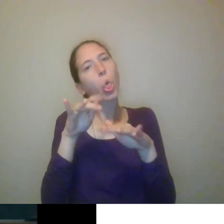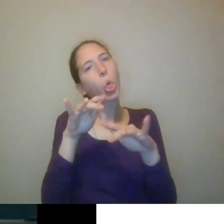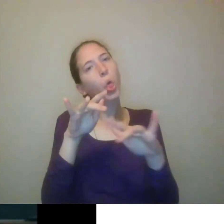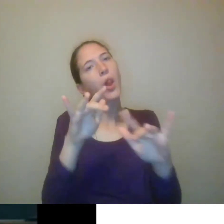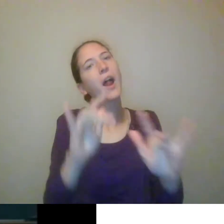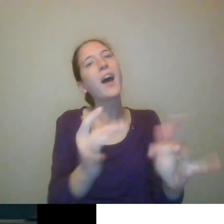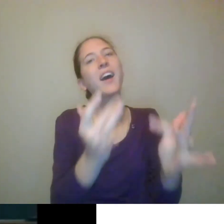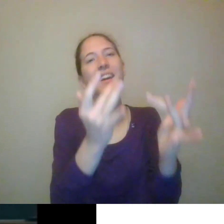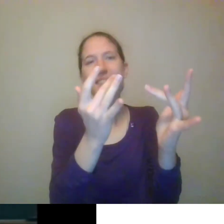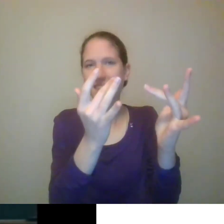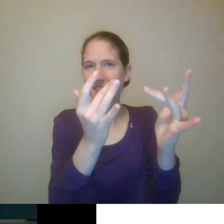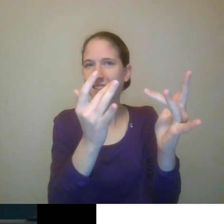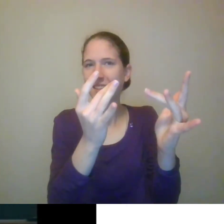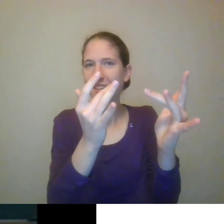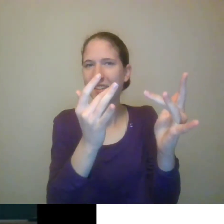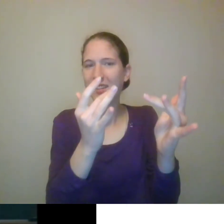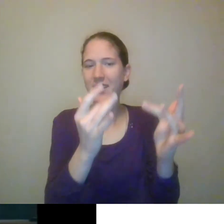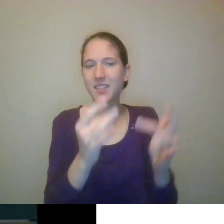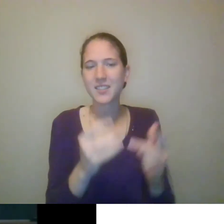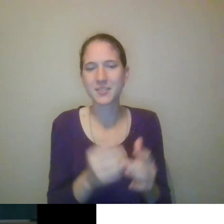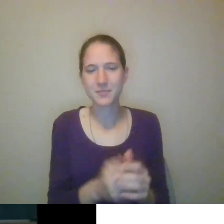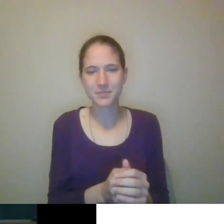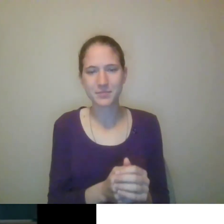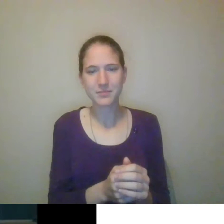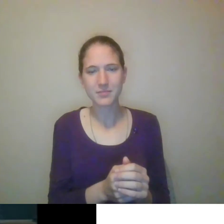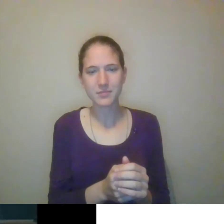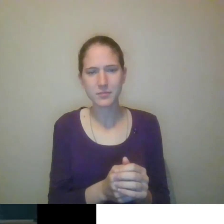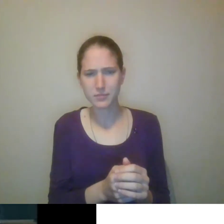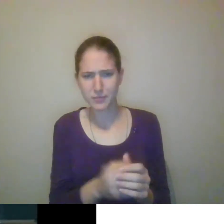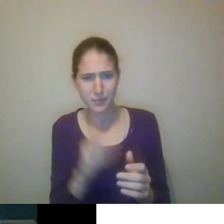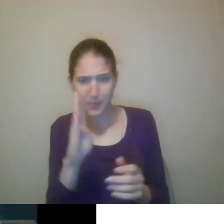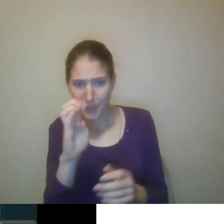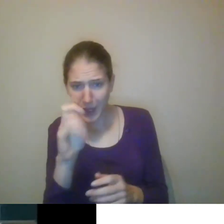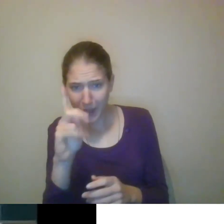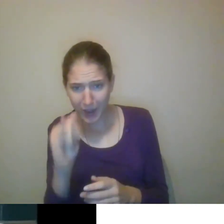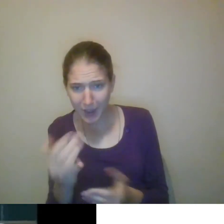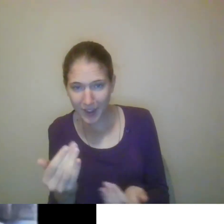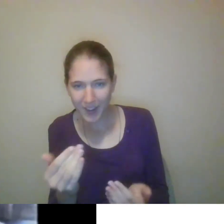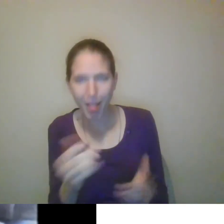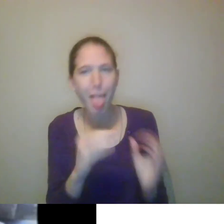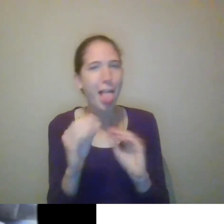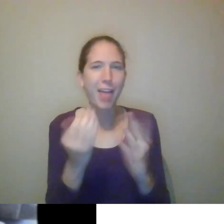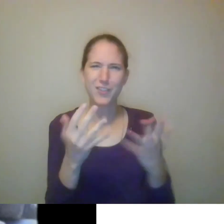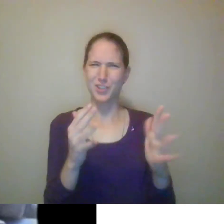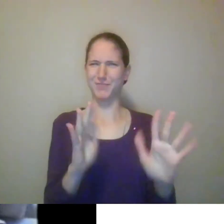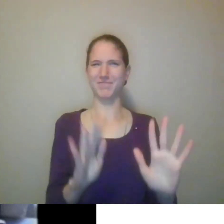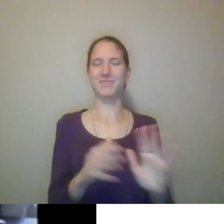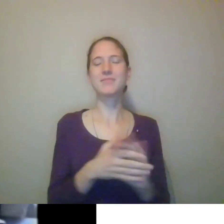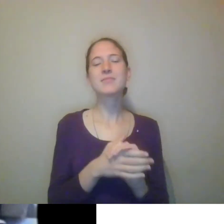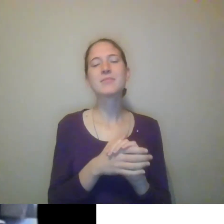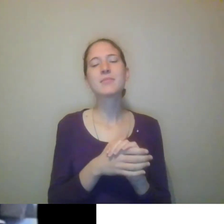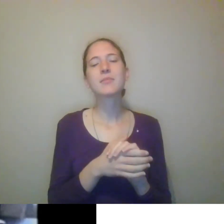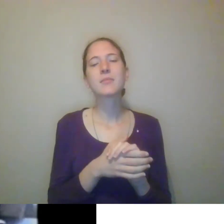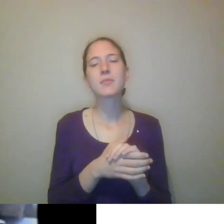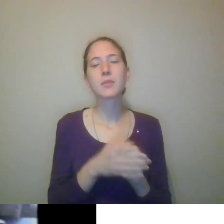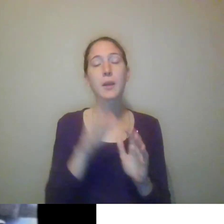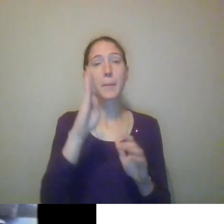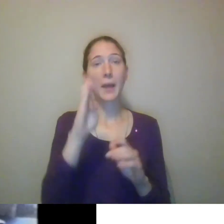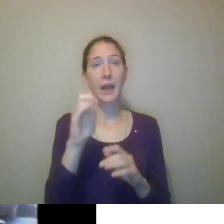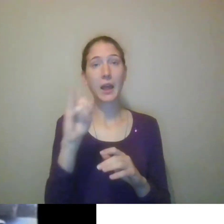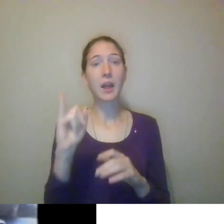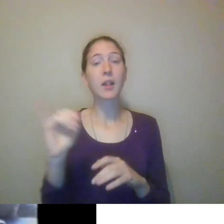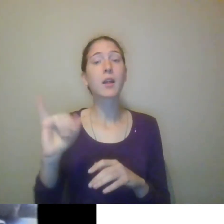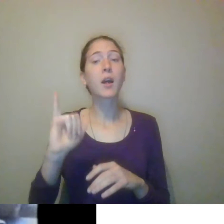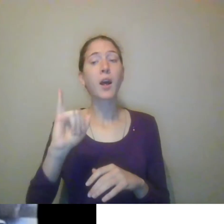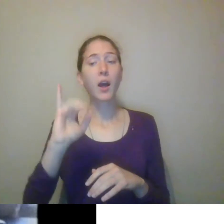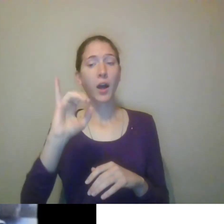strong. Okay? Becky. Okay. Come on, people. Come on. Becky. But like when you have like iced